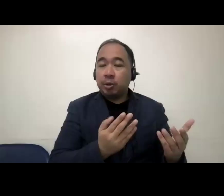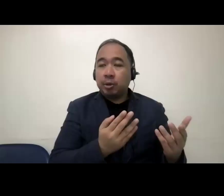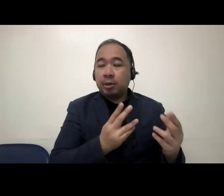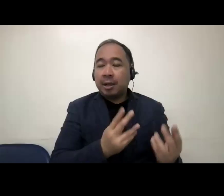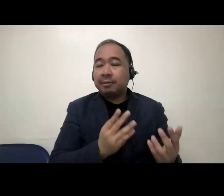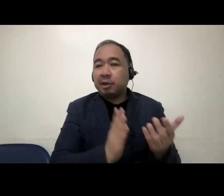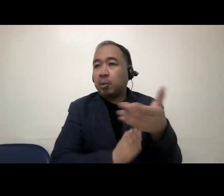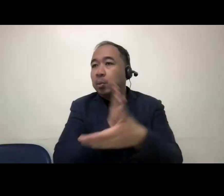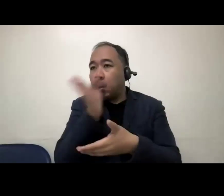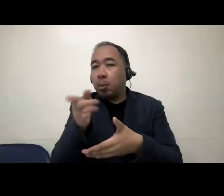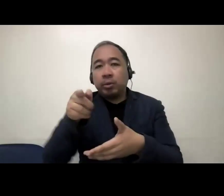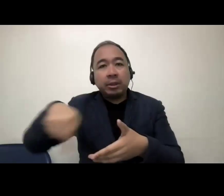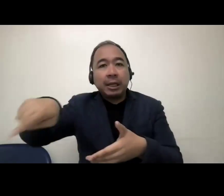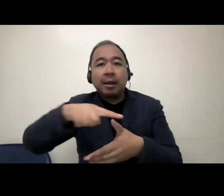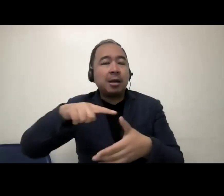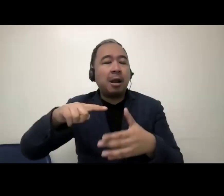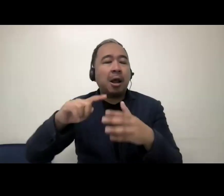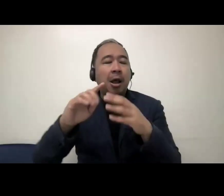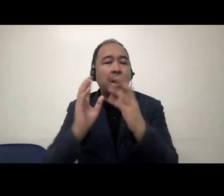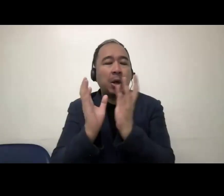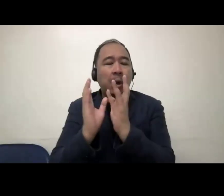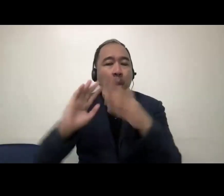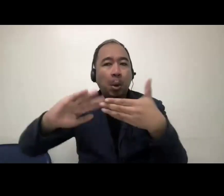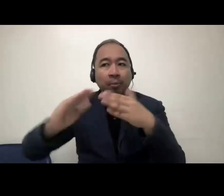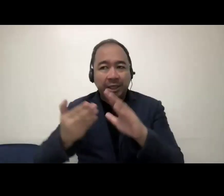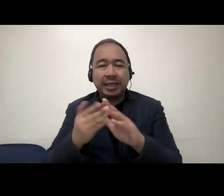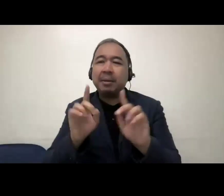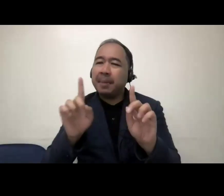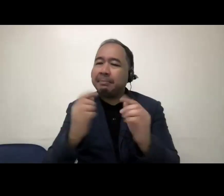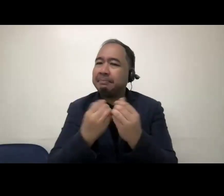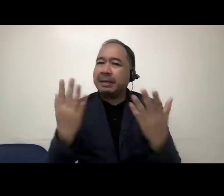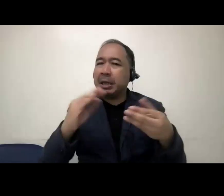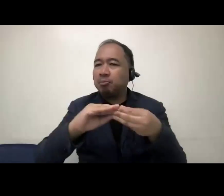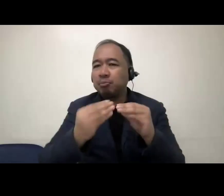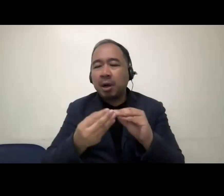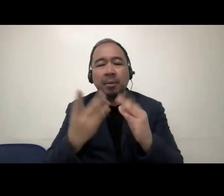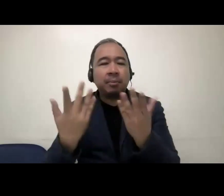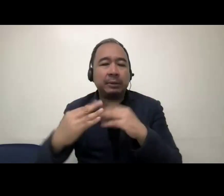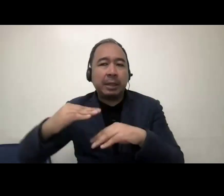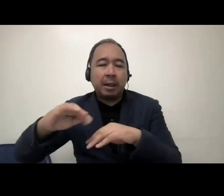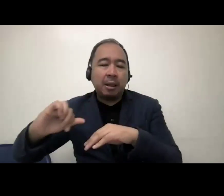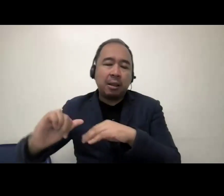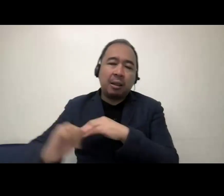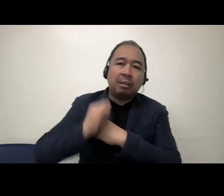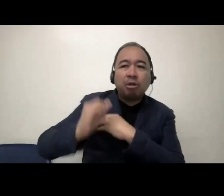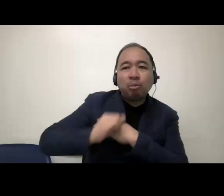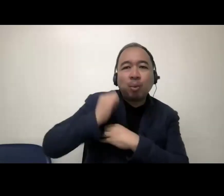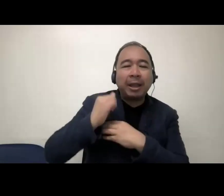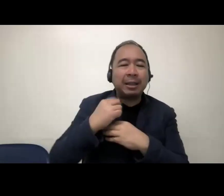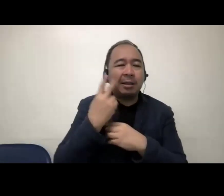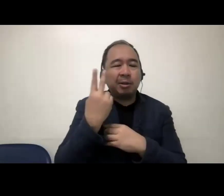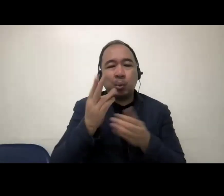communities recently. But then there are issues around reprisal. So there were threats. Threat took place in 2 ways. One